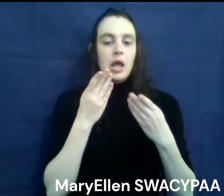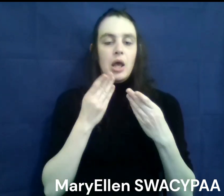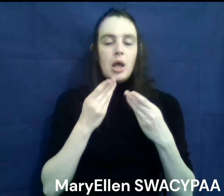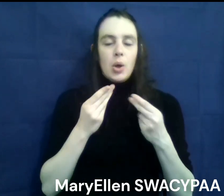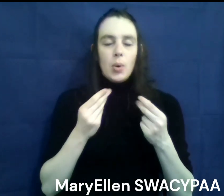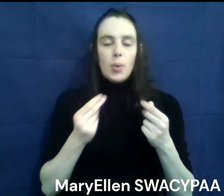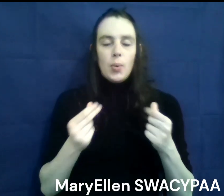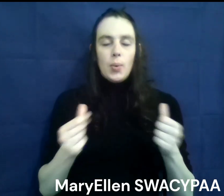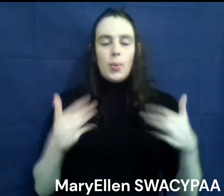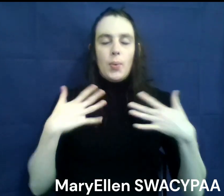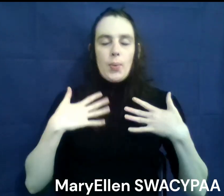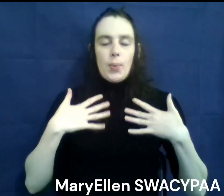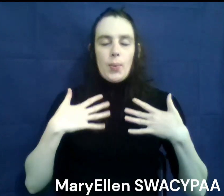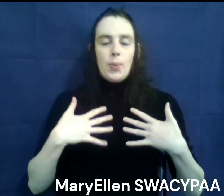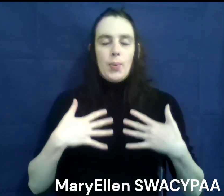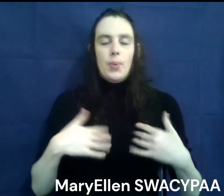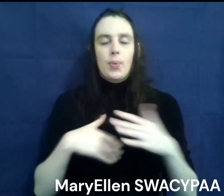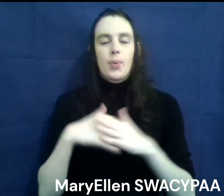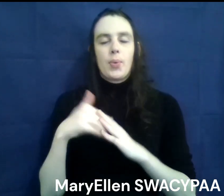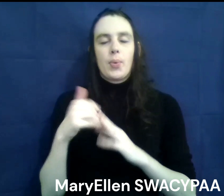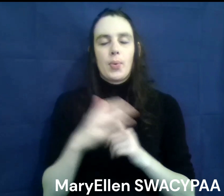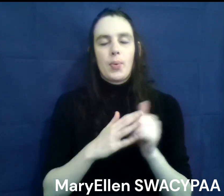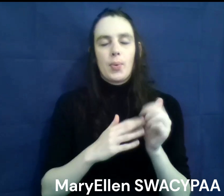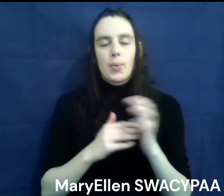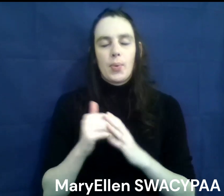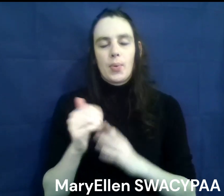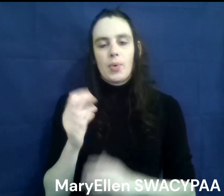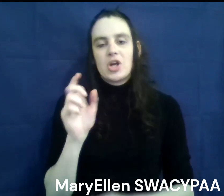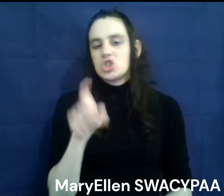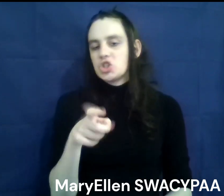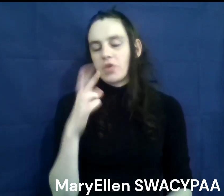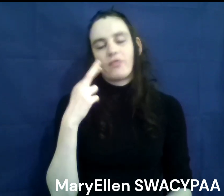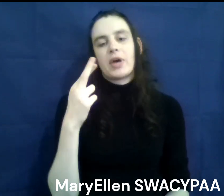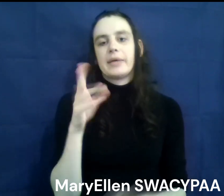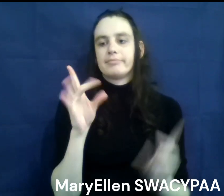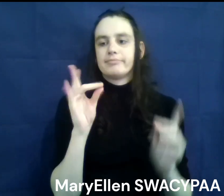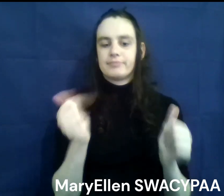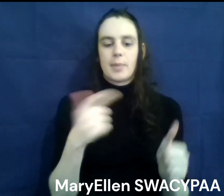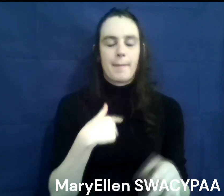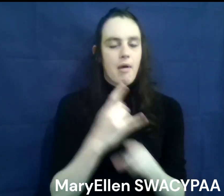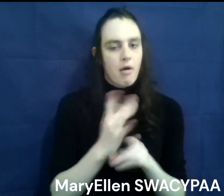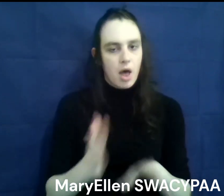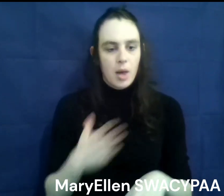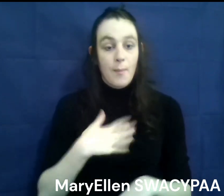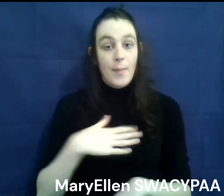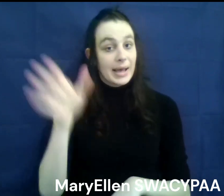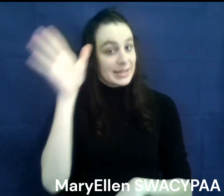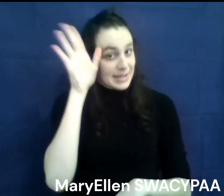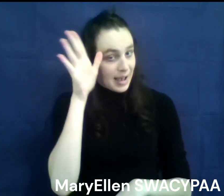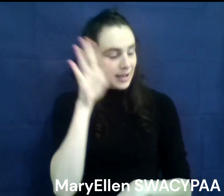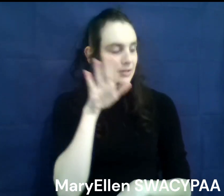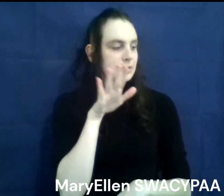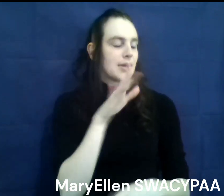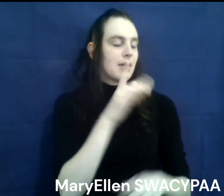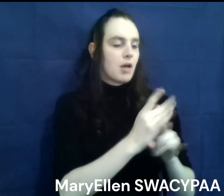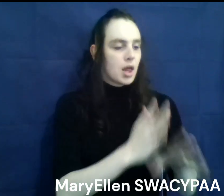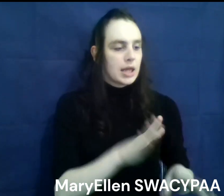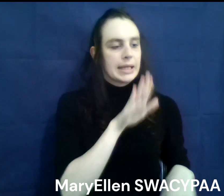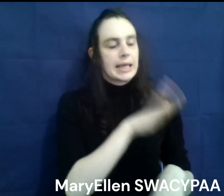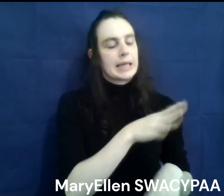me should have told me right away I was an alcoholic. My dad was, and his mom was. And although my mom raised